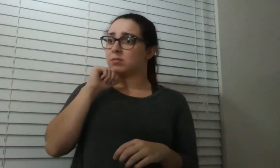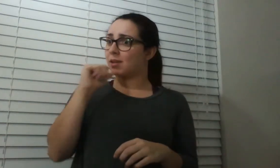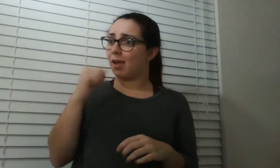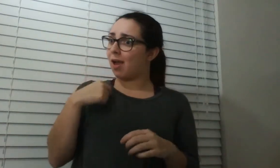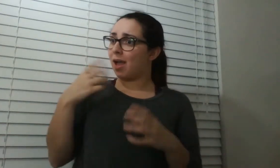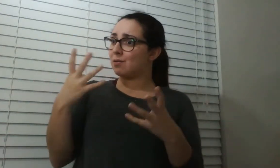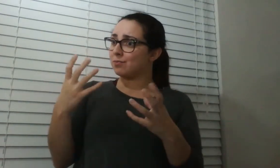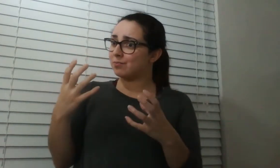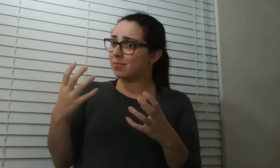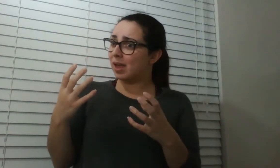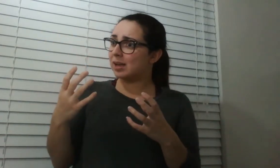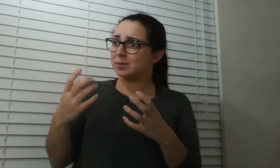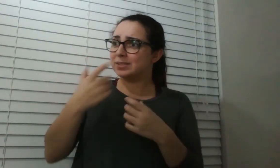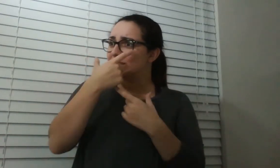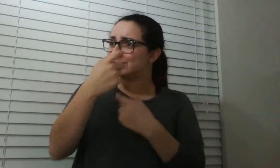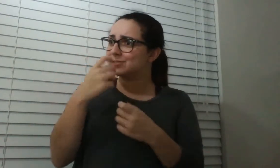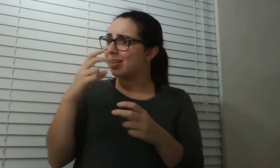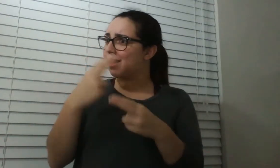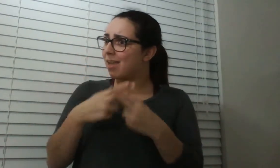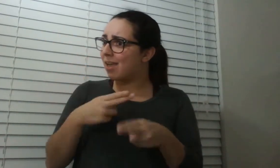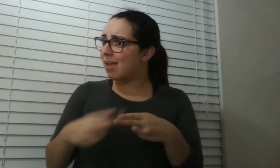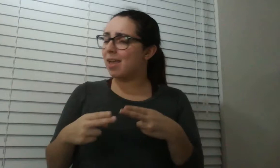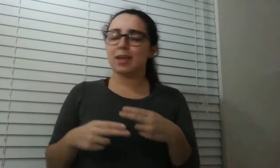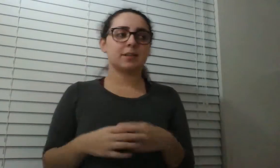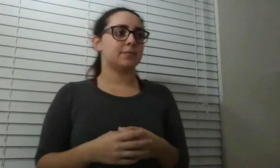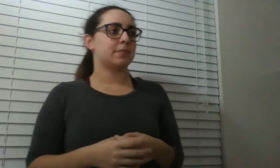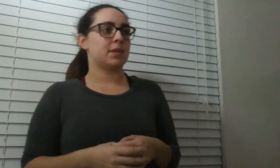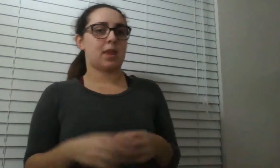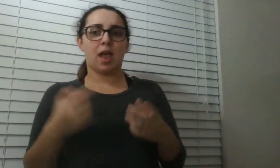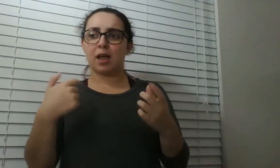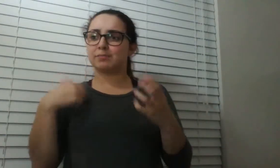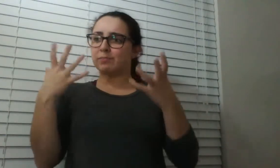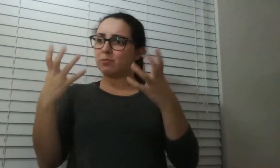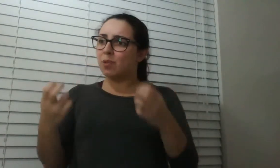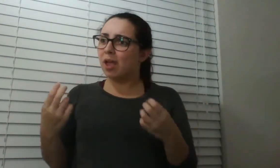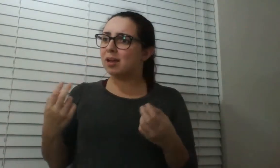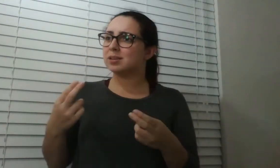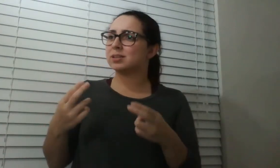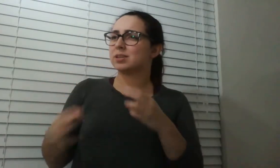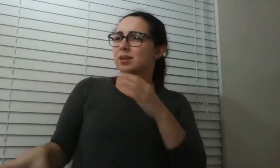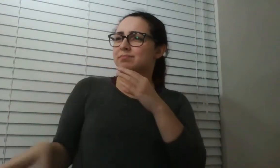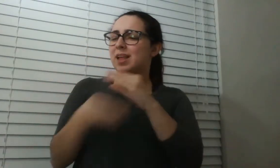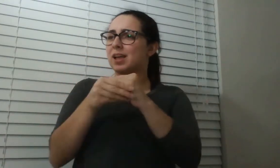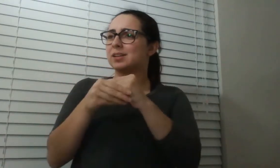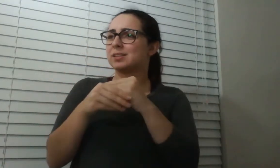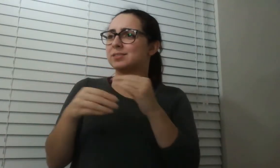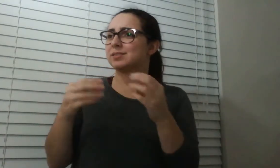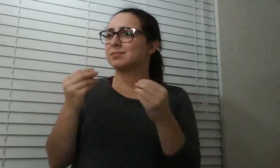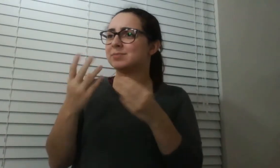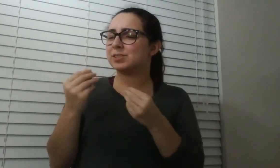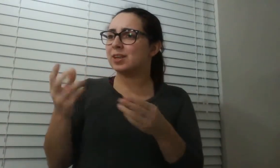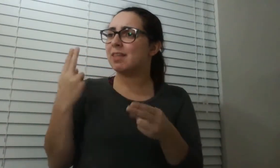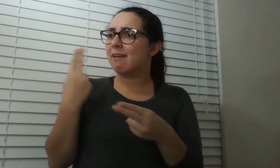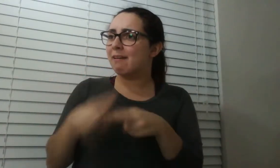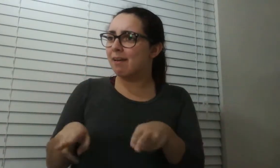narrative threads together. I want more egg, Vin. Give me more egg. No, exactly. The tree. So yeah,